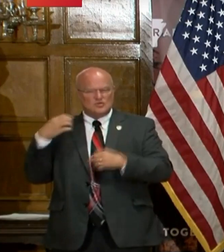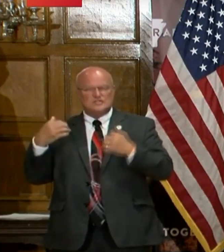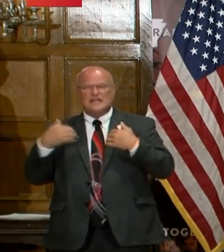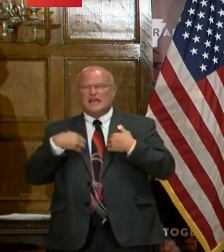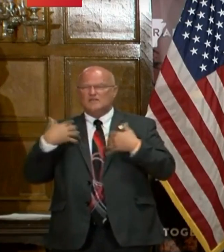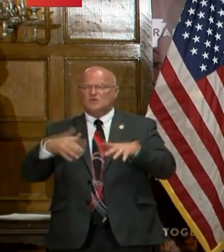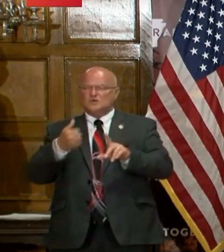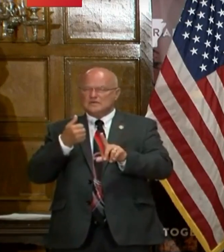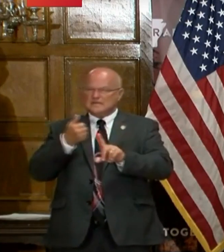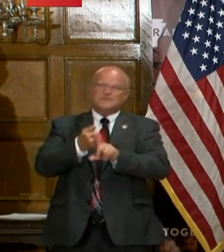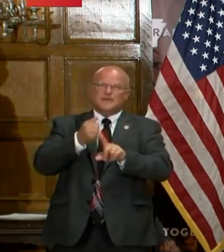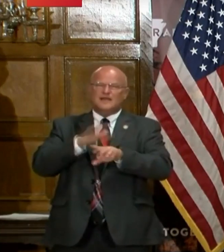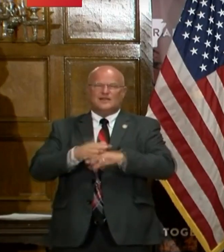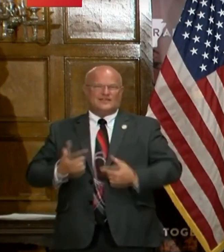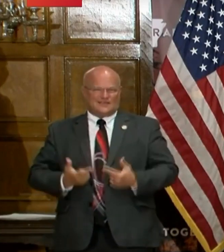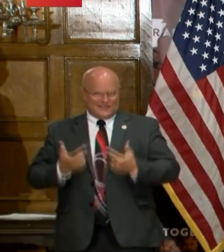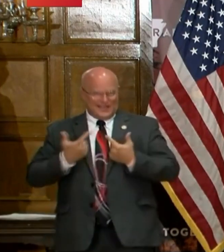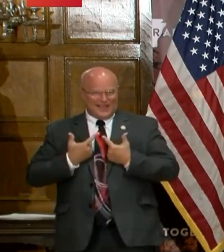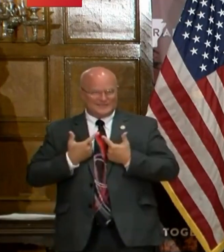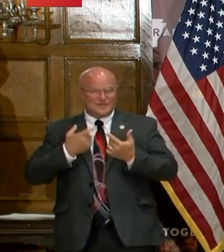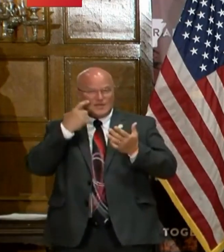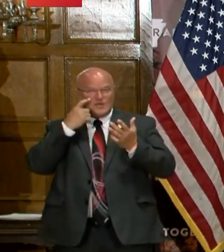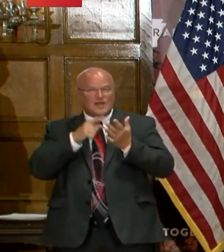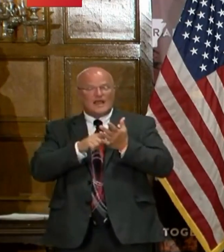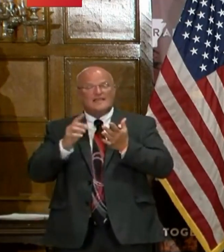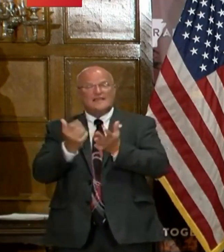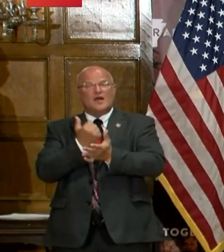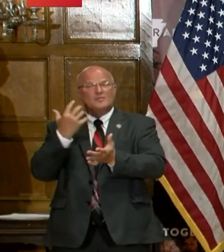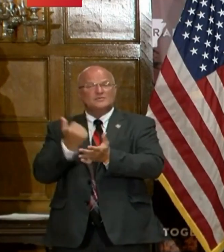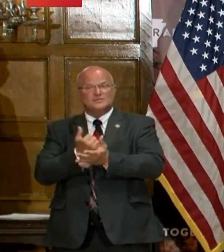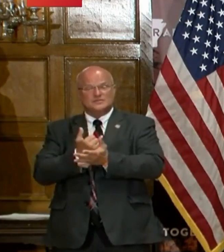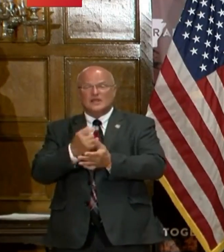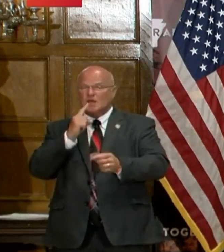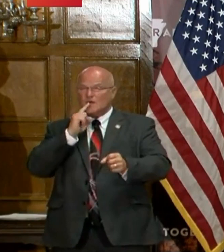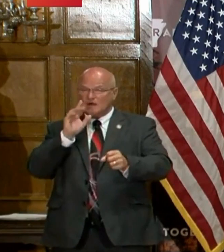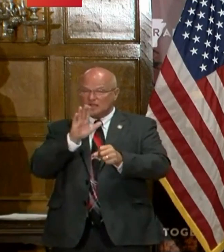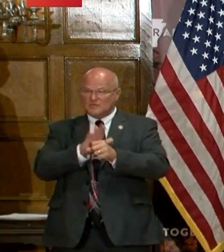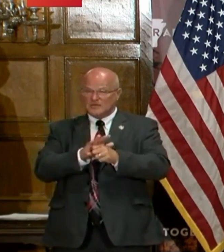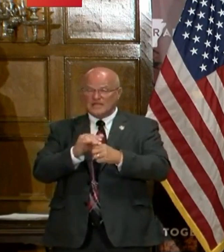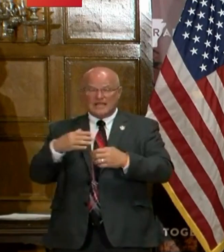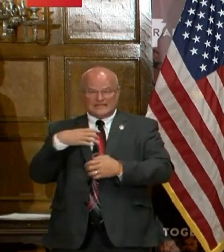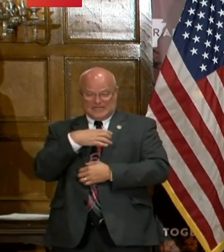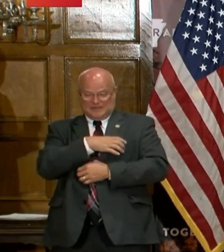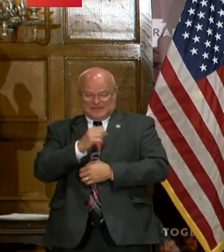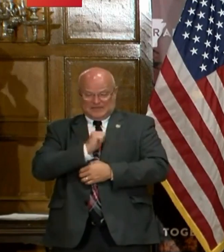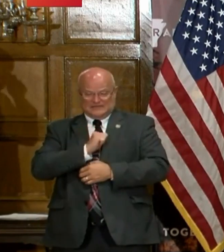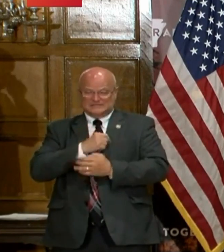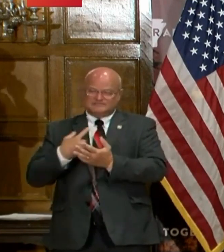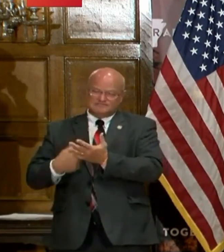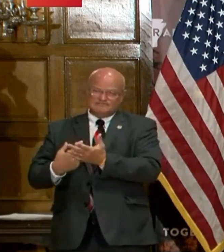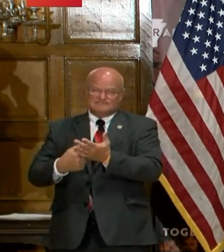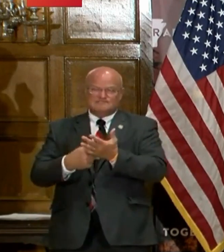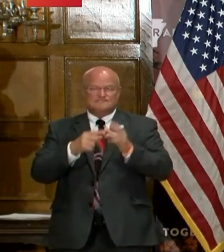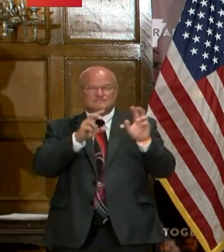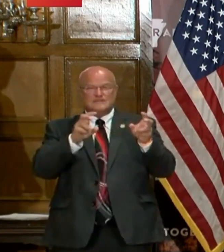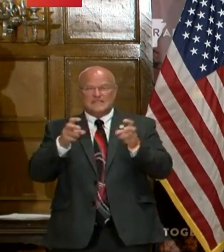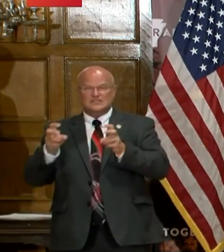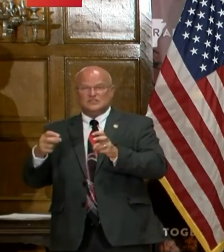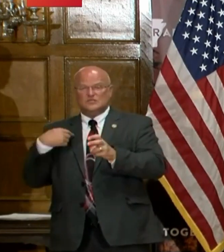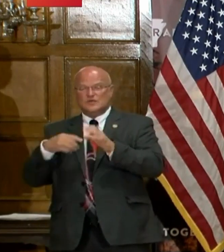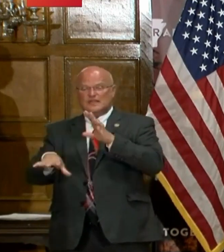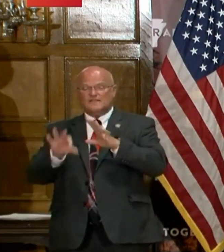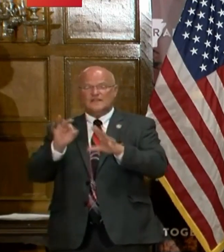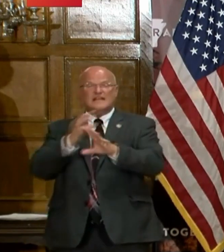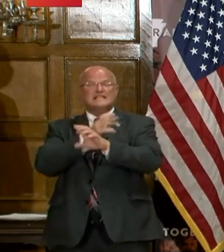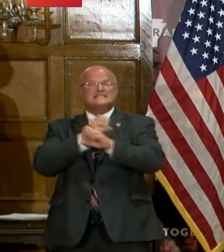a tremendous impact on their lives. So we recognize these opportunities, and we're committed as a committee to discussing all the different issues so that we can